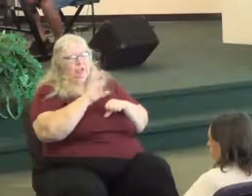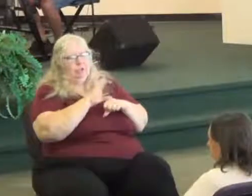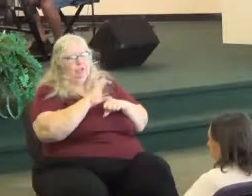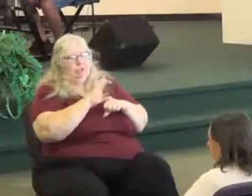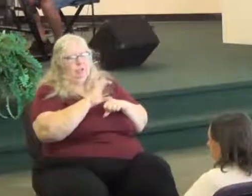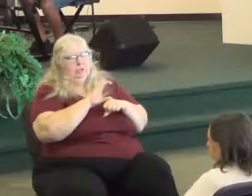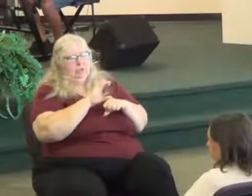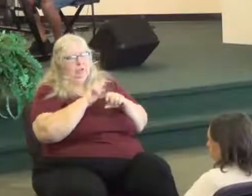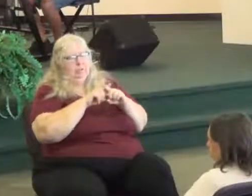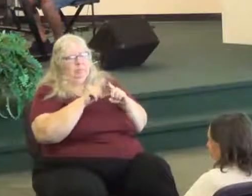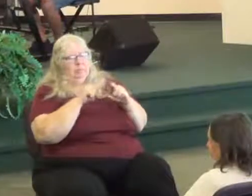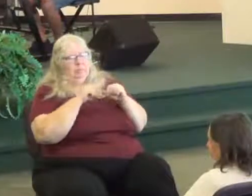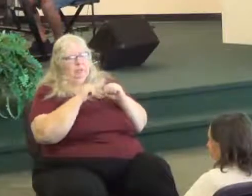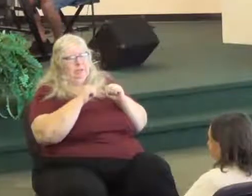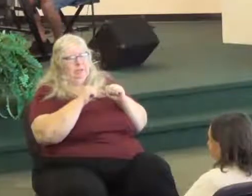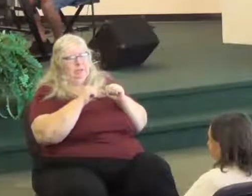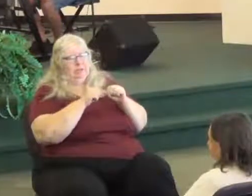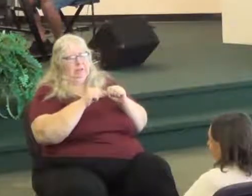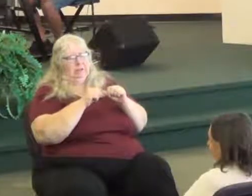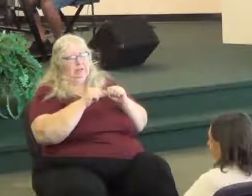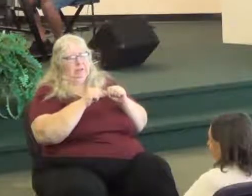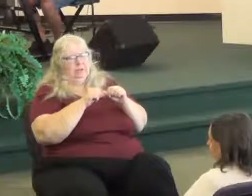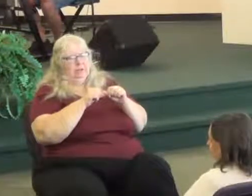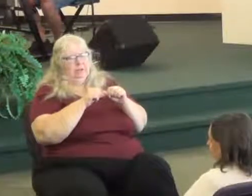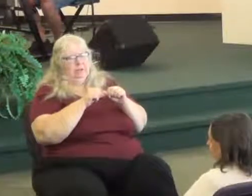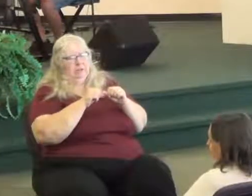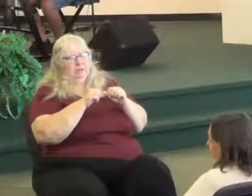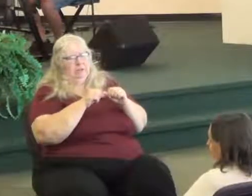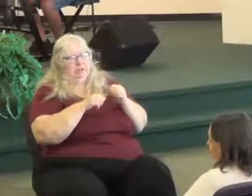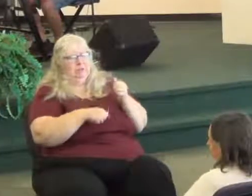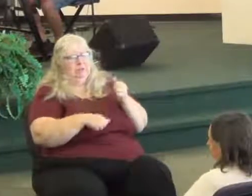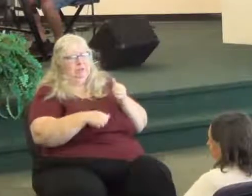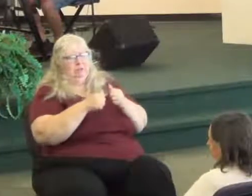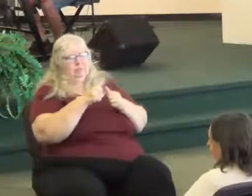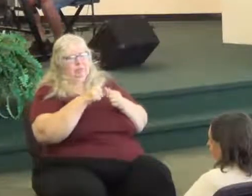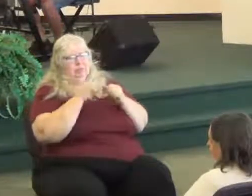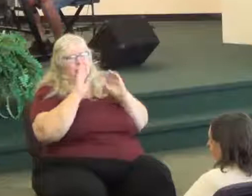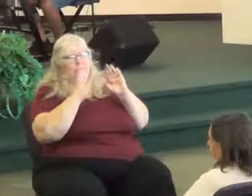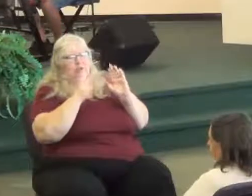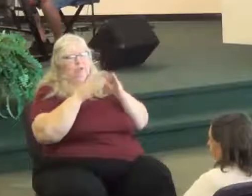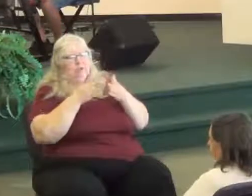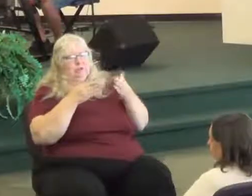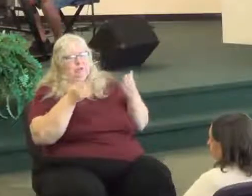it up." He said, "That's the most awesome thing I ever seen."